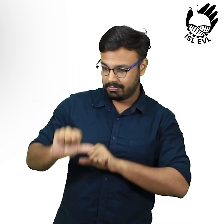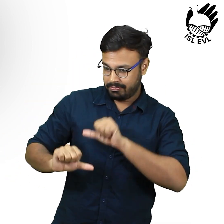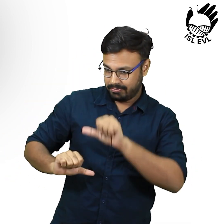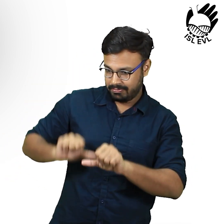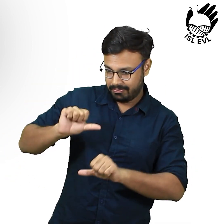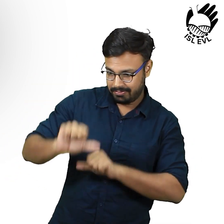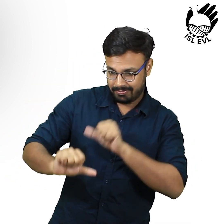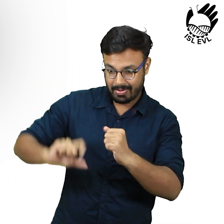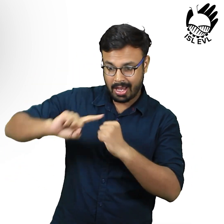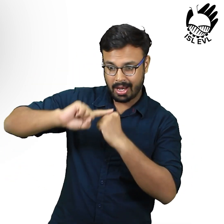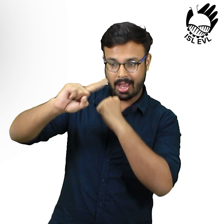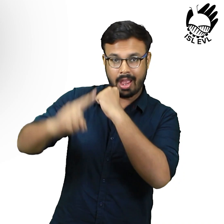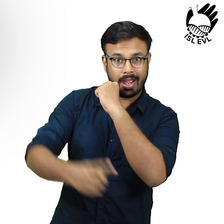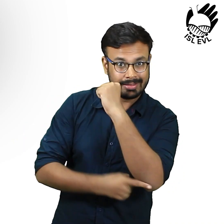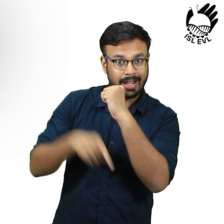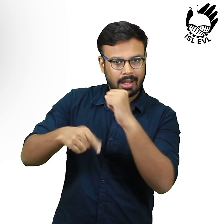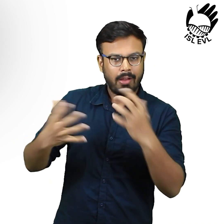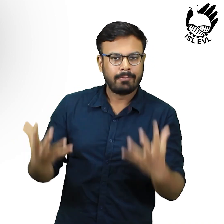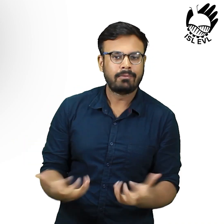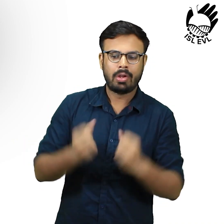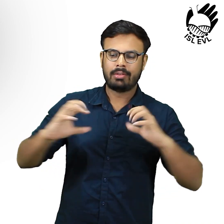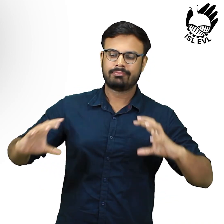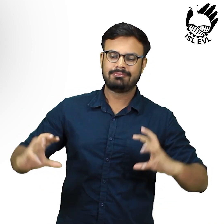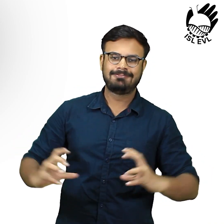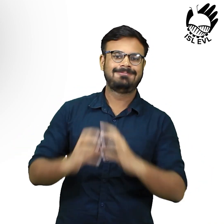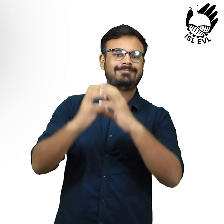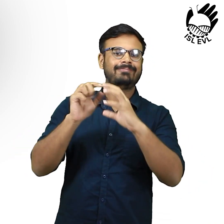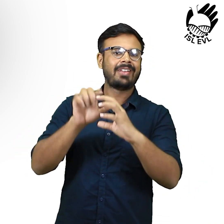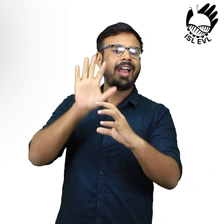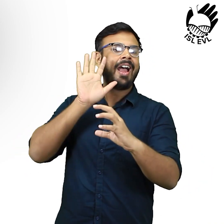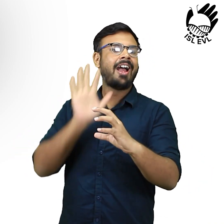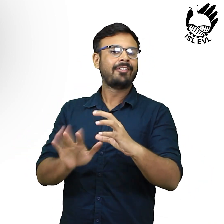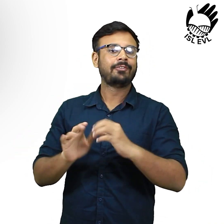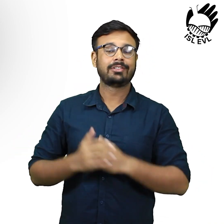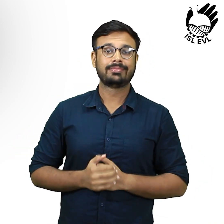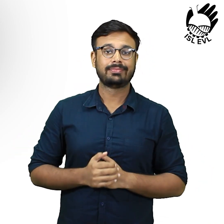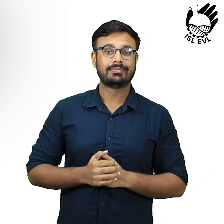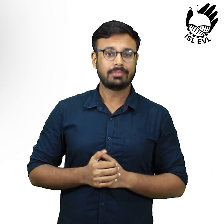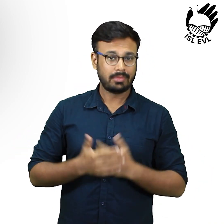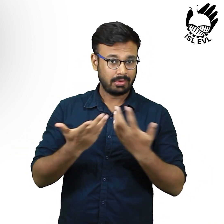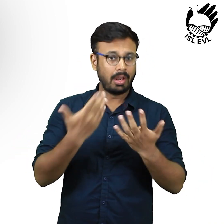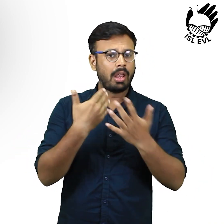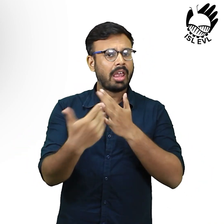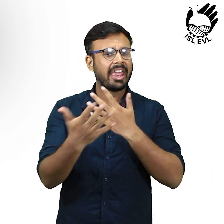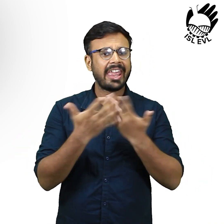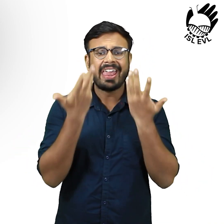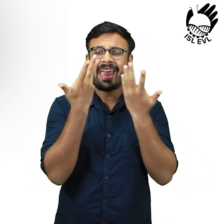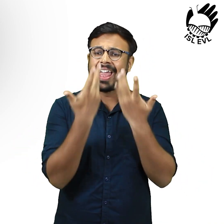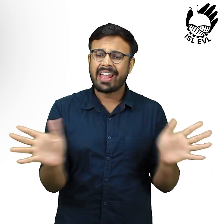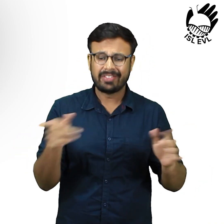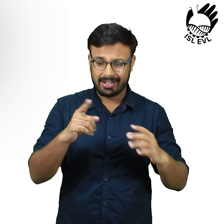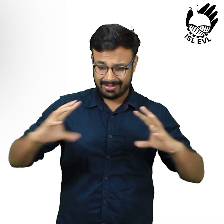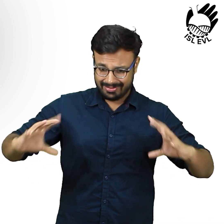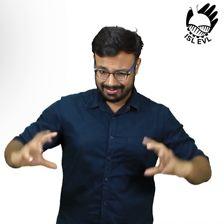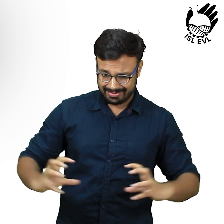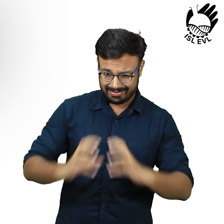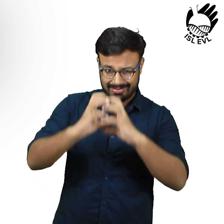worth noting that a crystal is a state of existence for a substance, and anything can be a crystal in